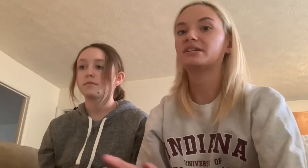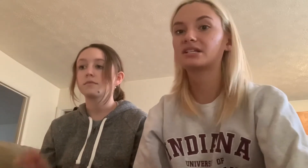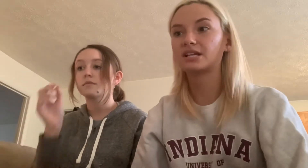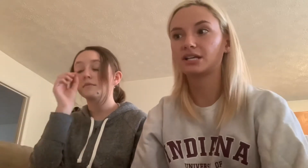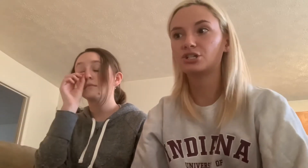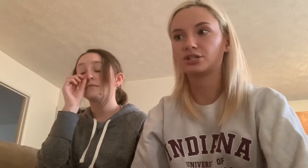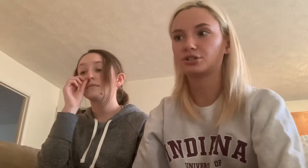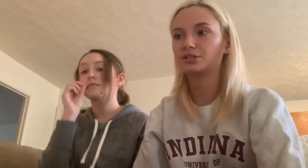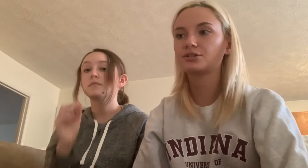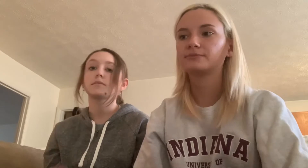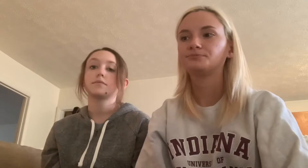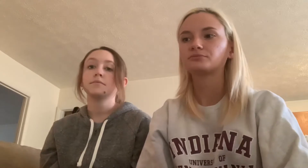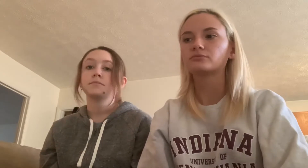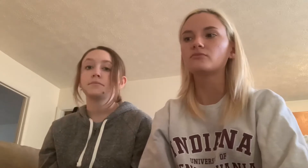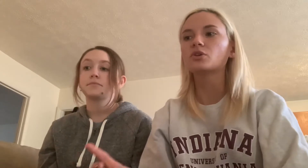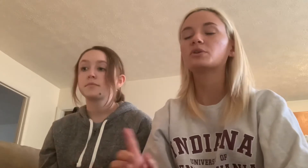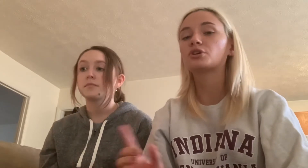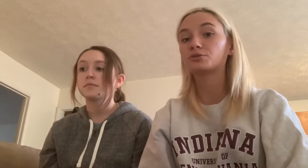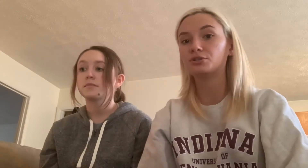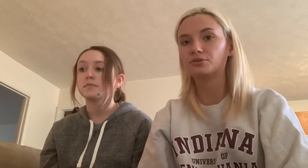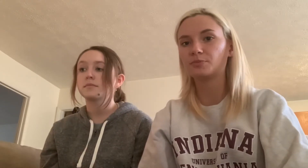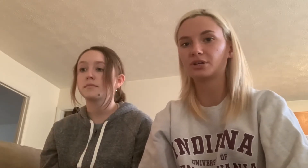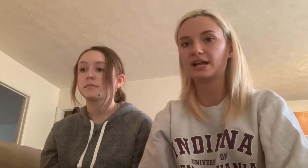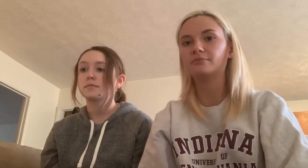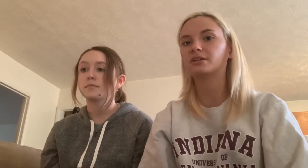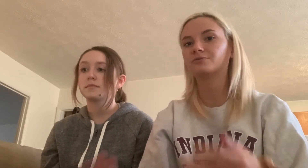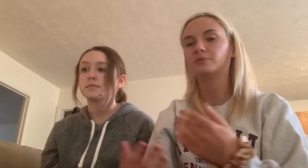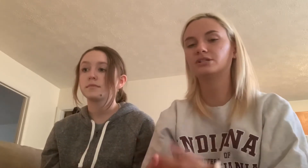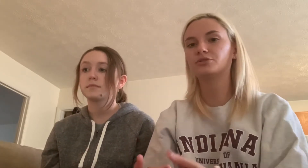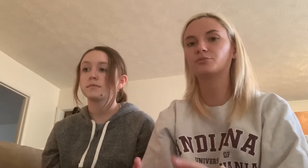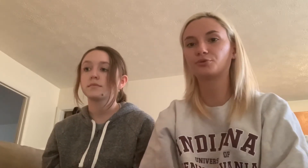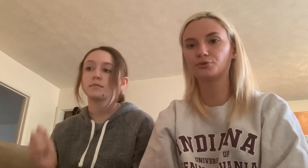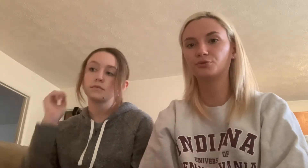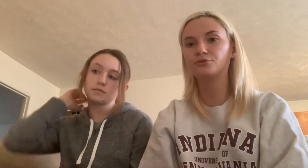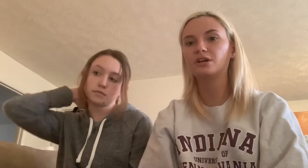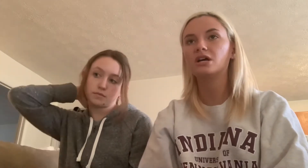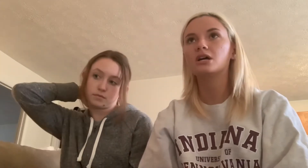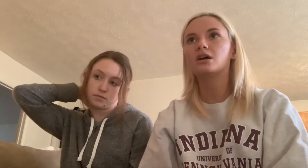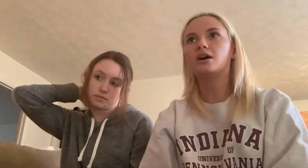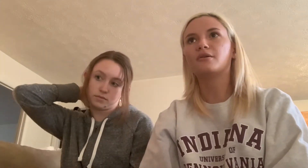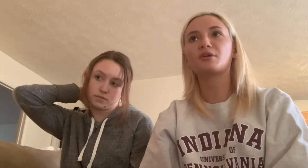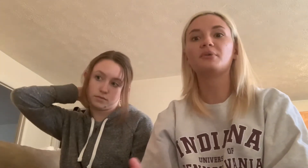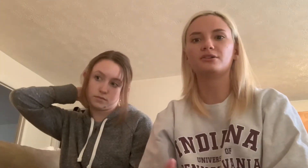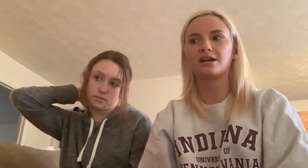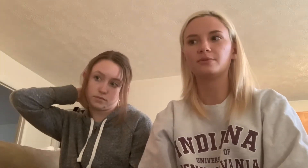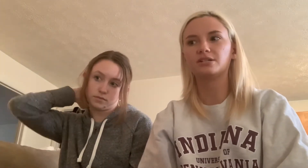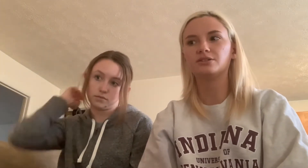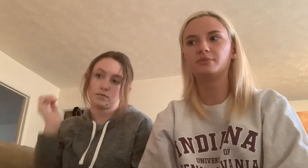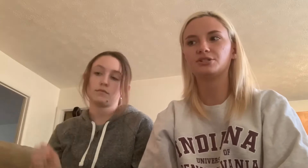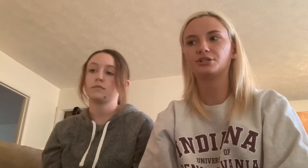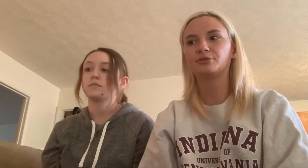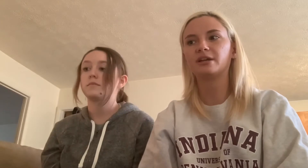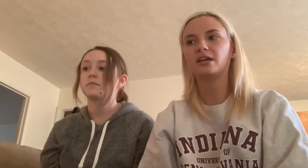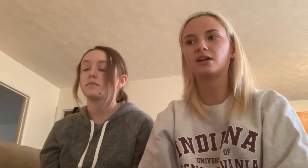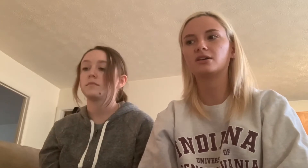sign and gestures. We chose to do this book again because we wanted to improve compared to how we did on the midterm, and